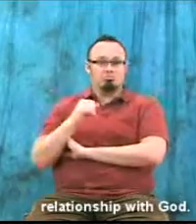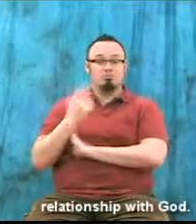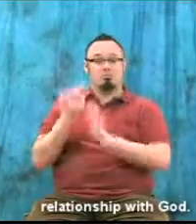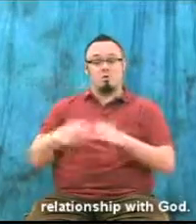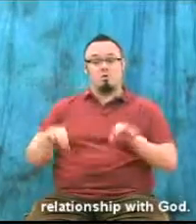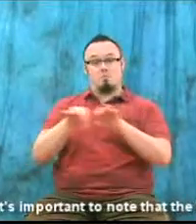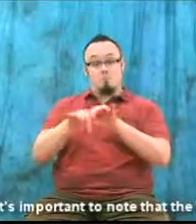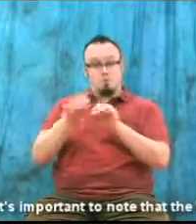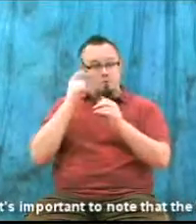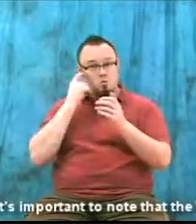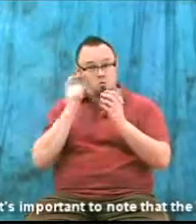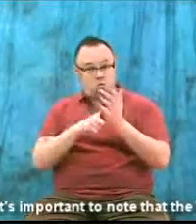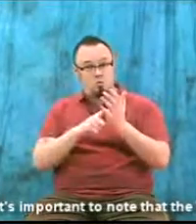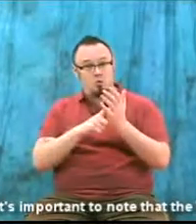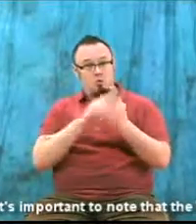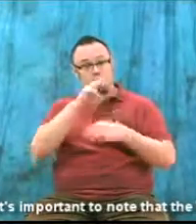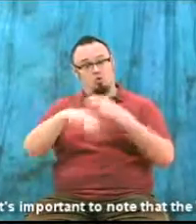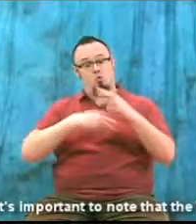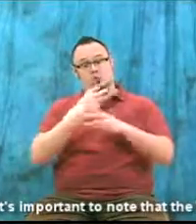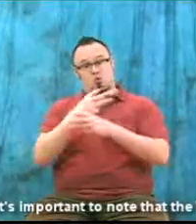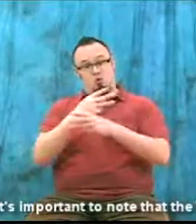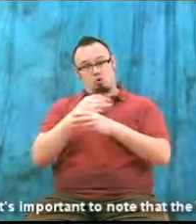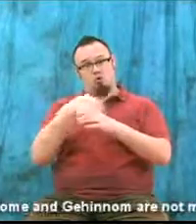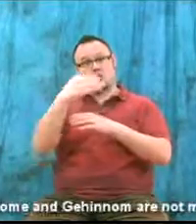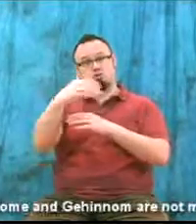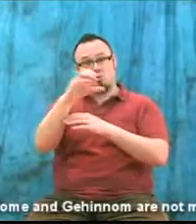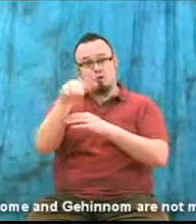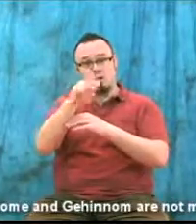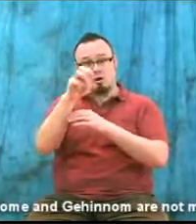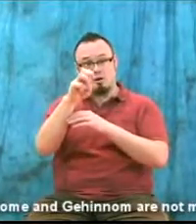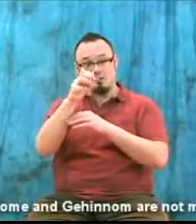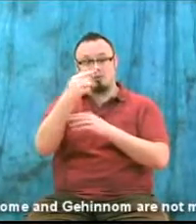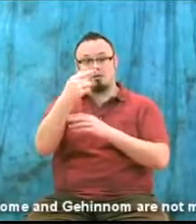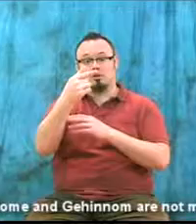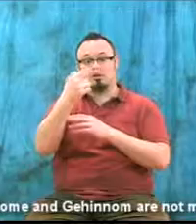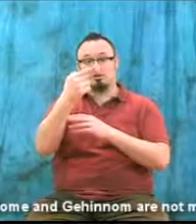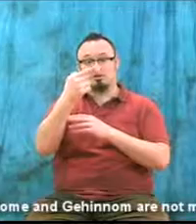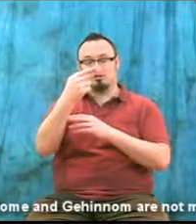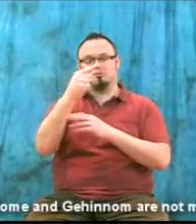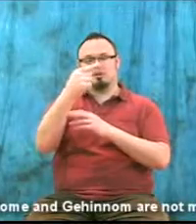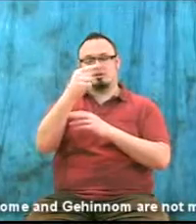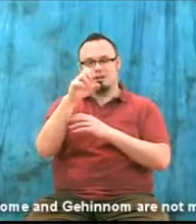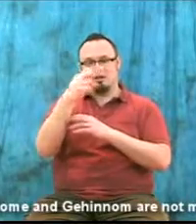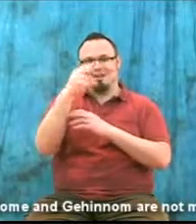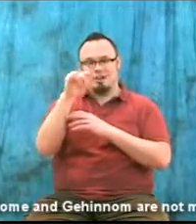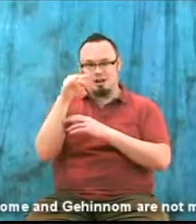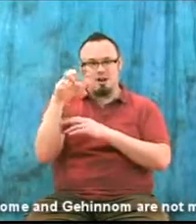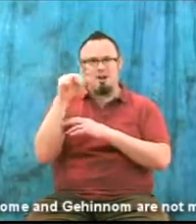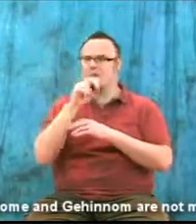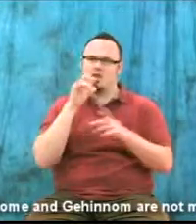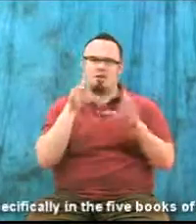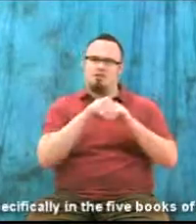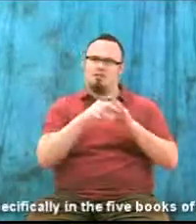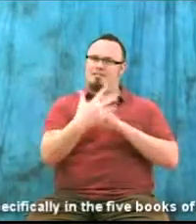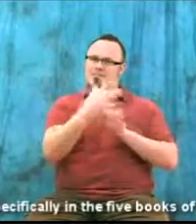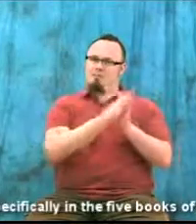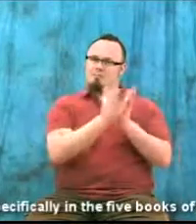It's important to note that the world to come and Gehenna are not mentioned specifically in the five books of Moses.